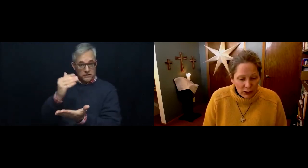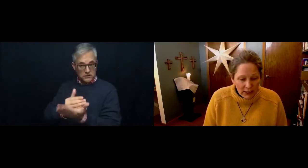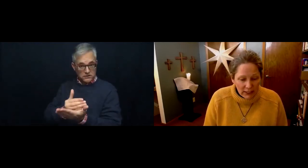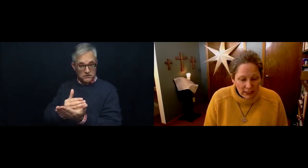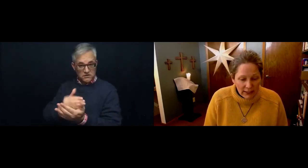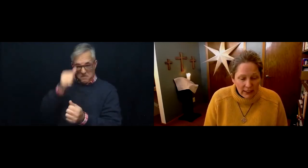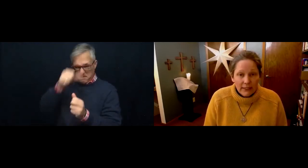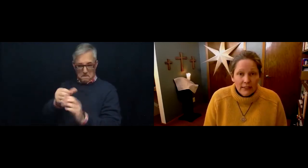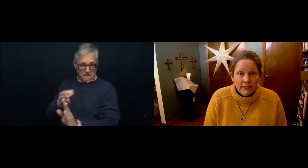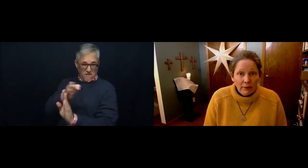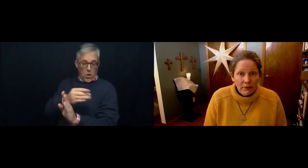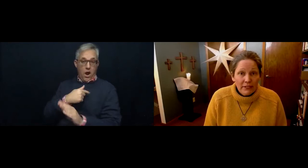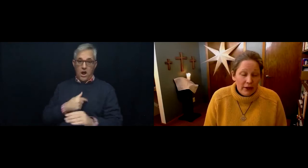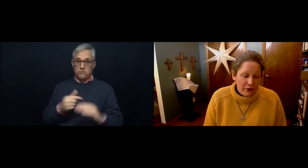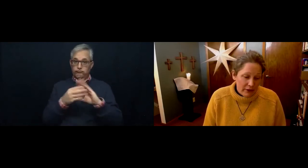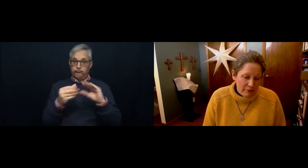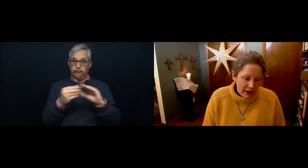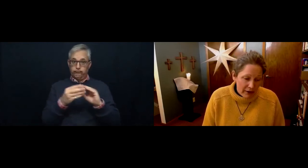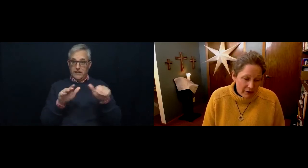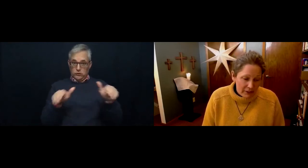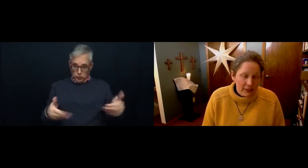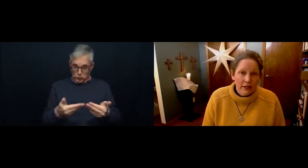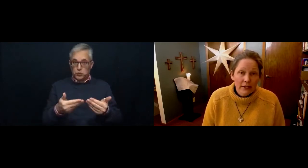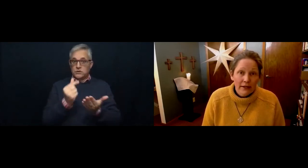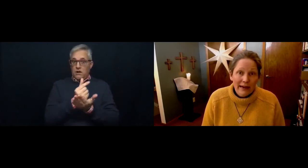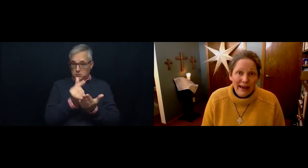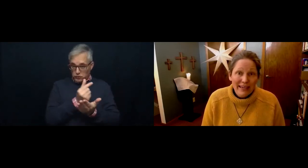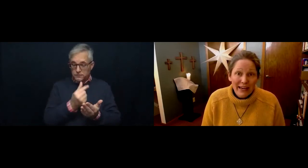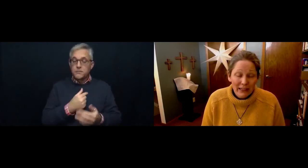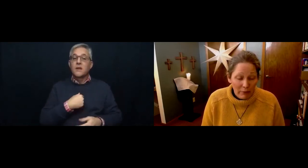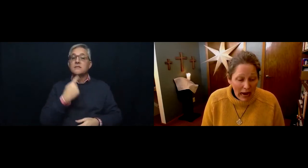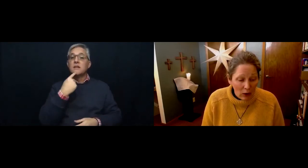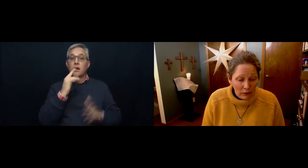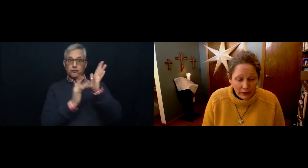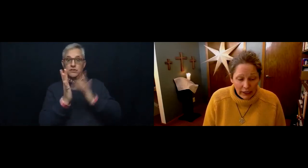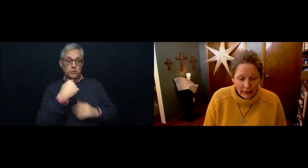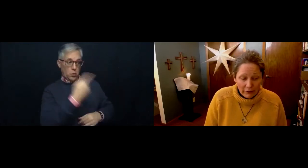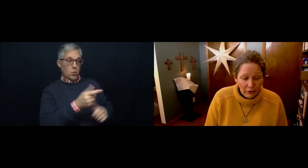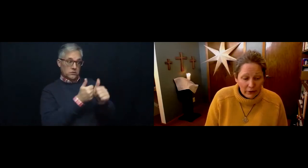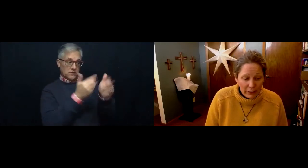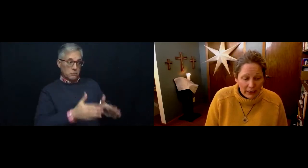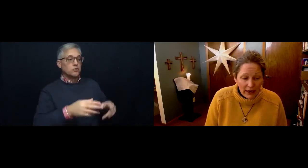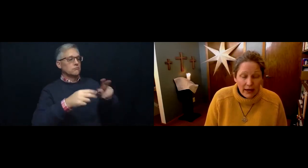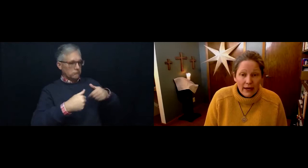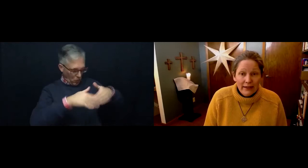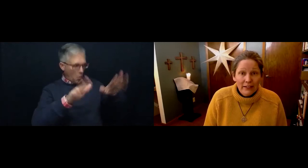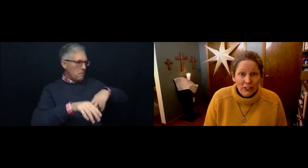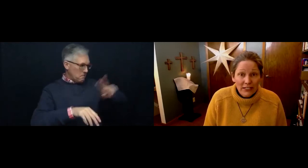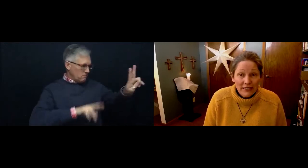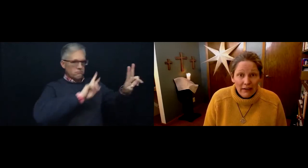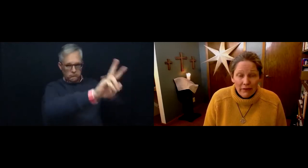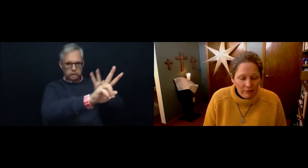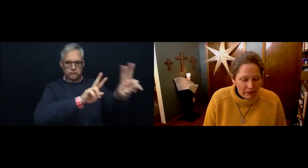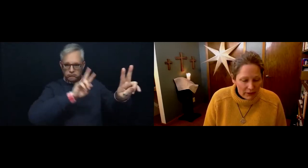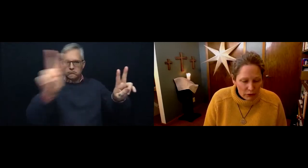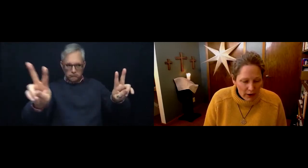that Jesus had sent the disciples out in pairs and they had the power and authority that Jesus